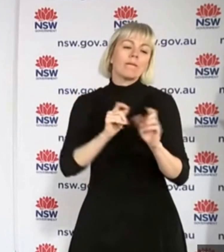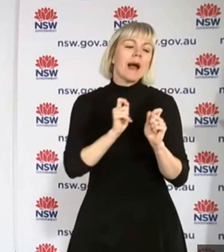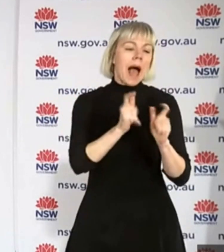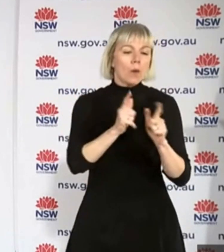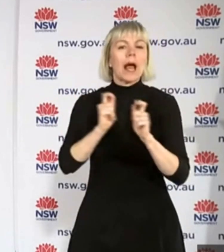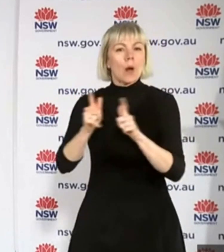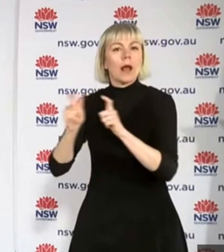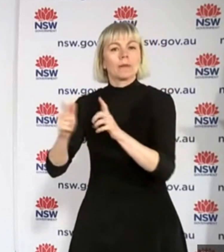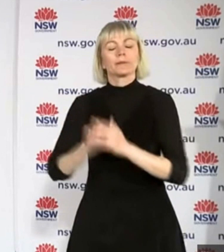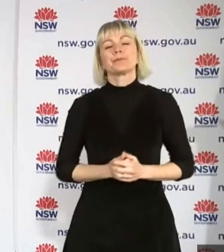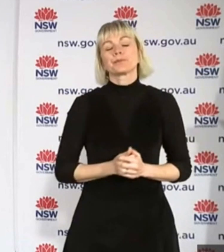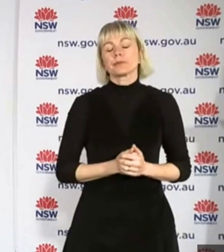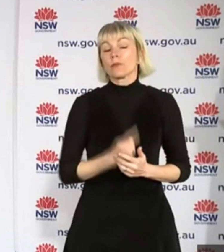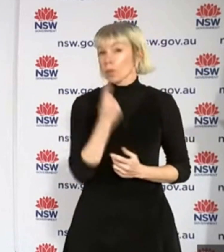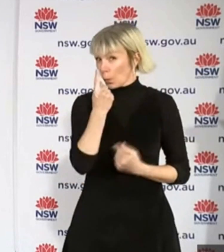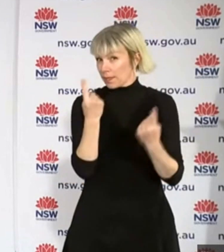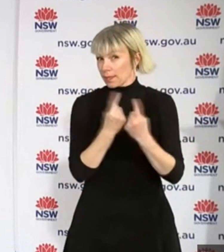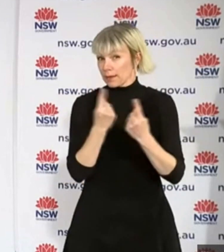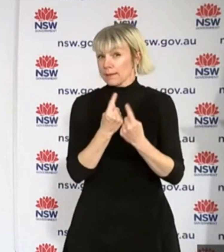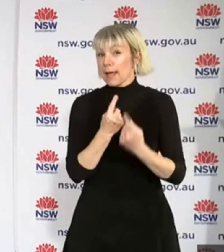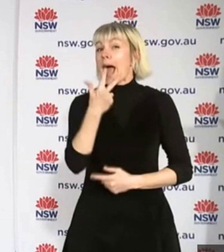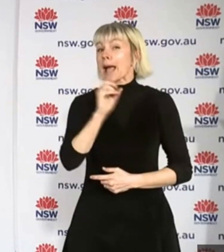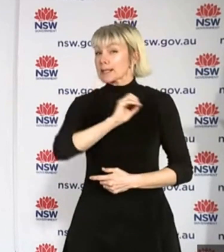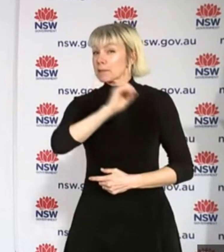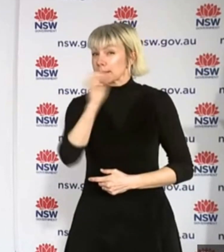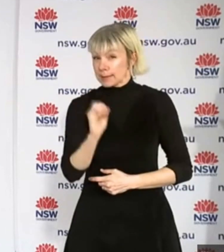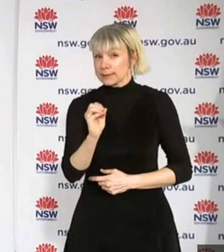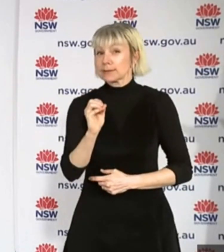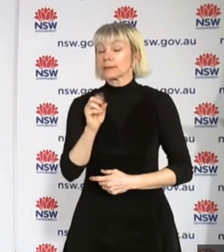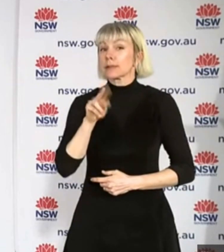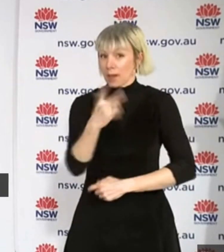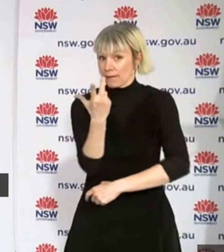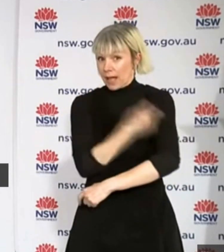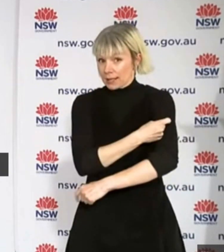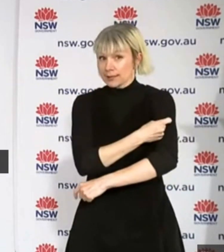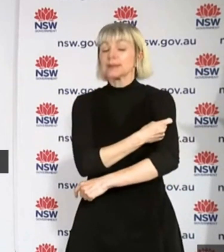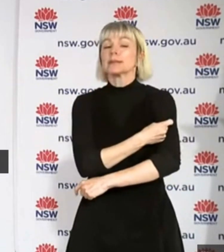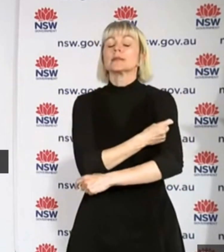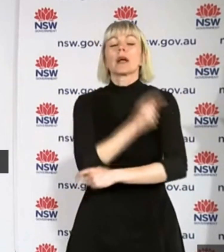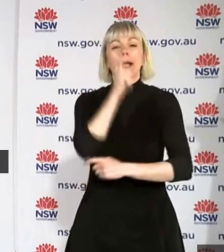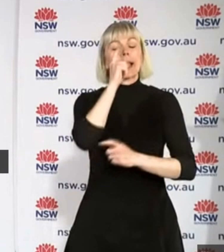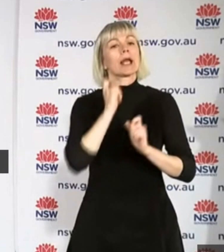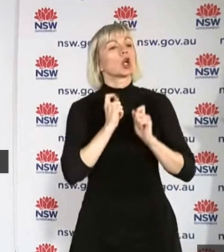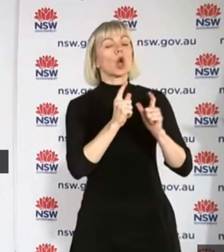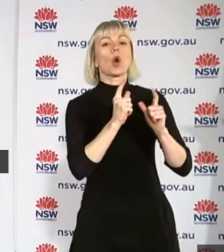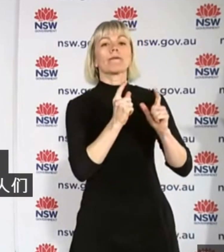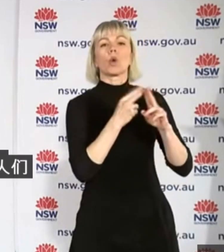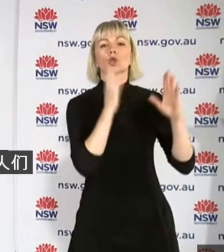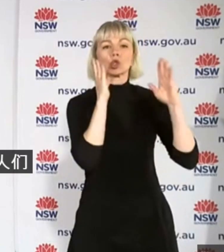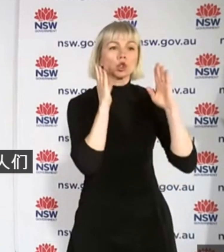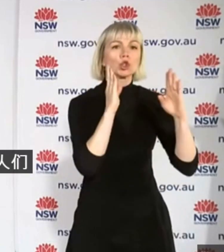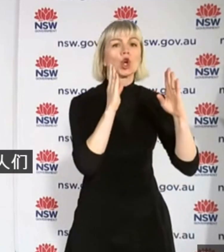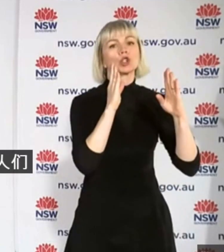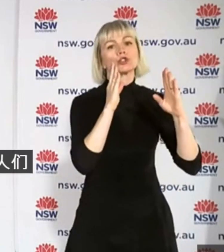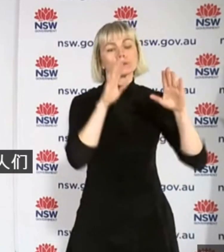worship at 80% double dose, unvaccinated people will be able to attend places of worship at 80% double dose, but that's it. And we ask people to